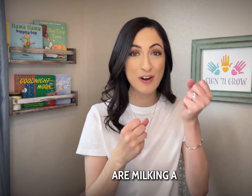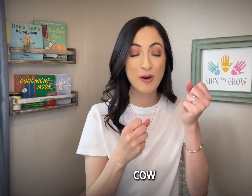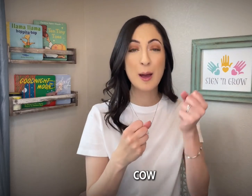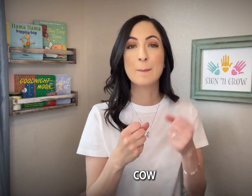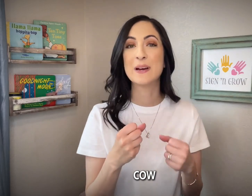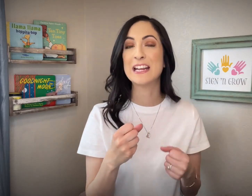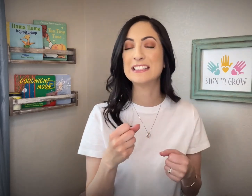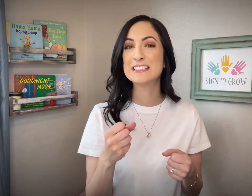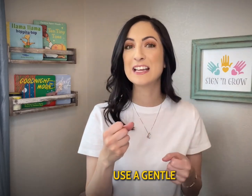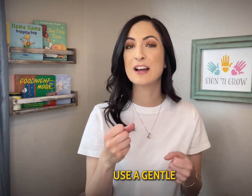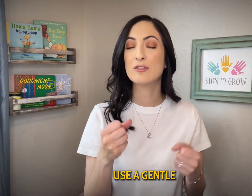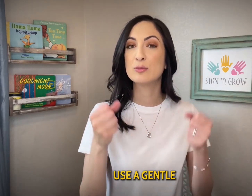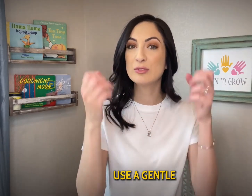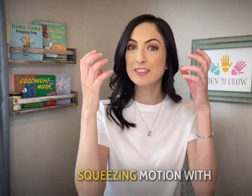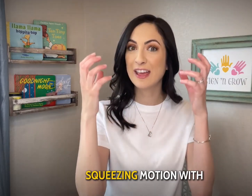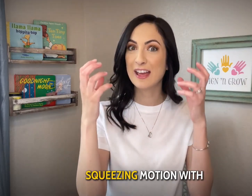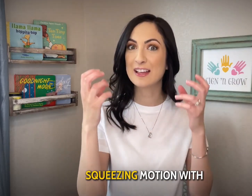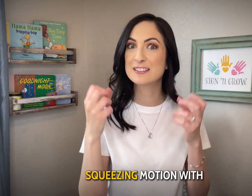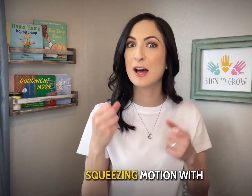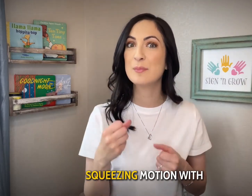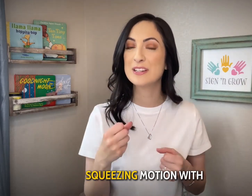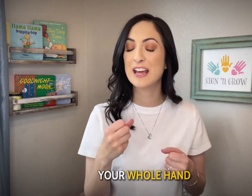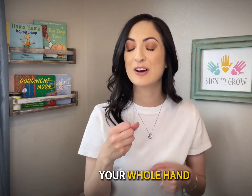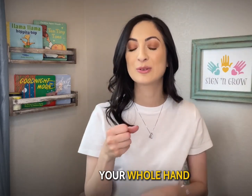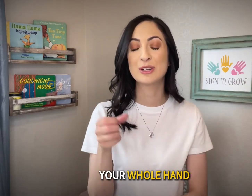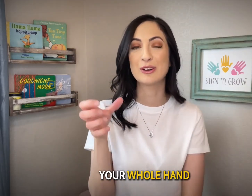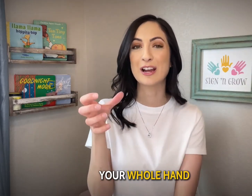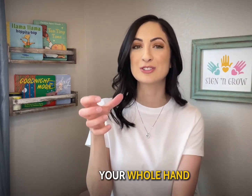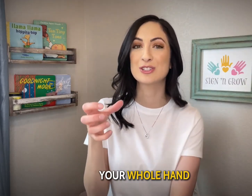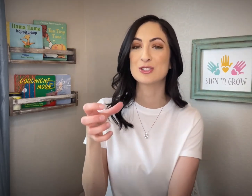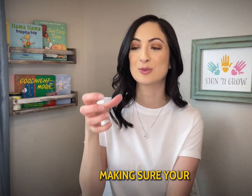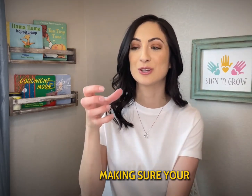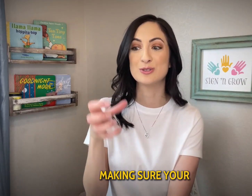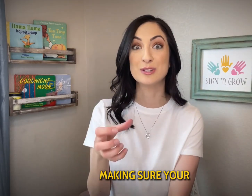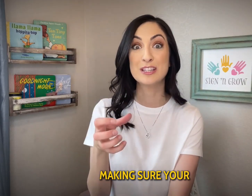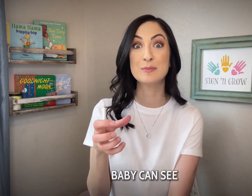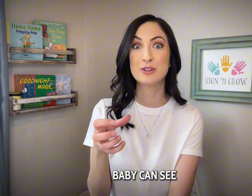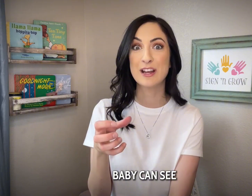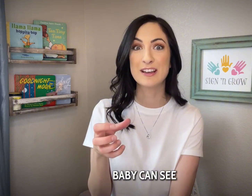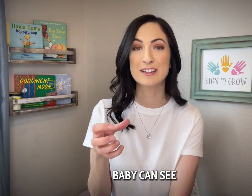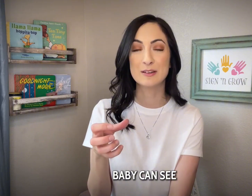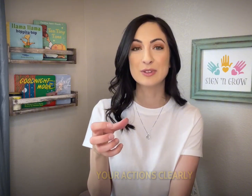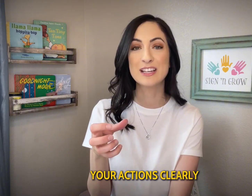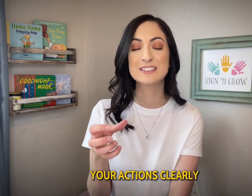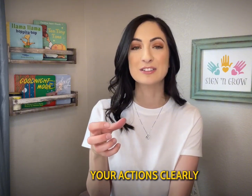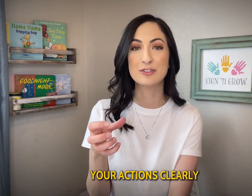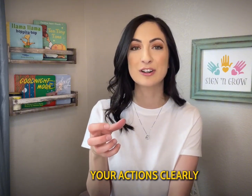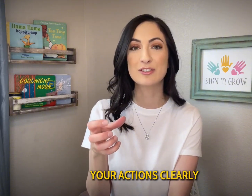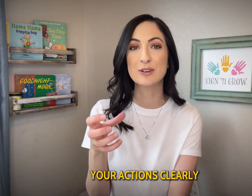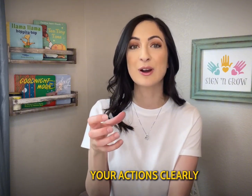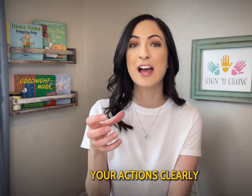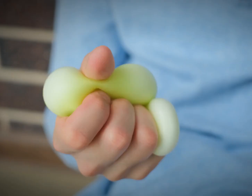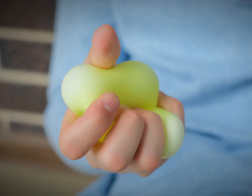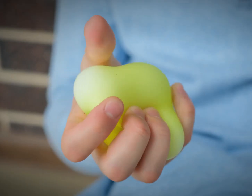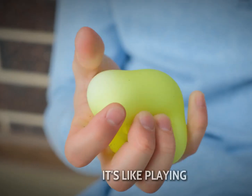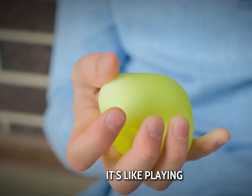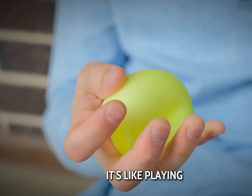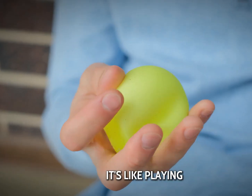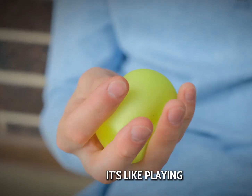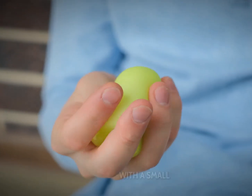cow. Use a gentle squeezing motion with your whole hand, making sure your baby can see your actions clearly. It's like playing with a